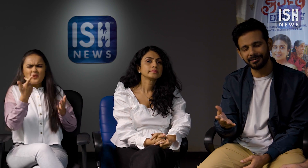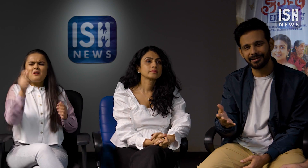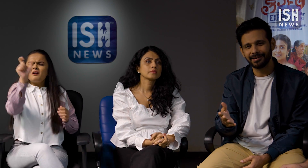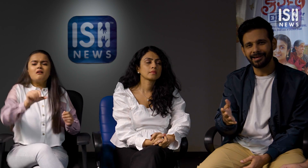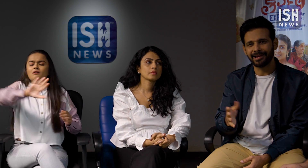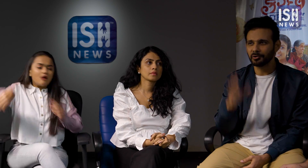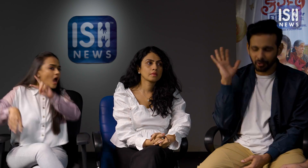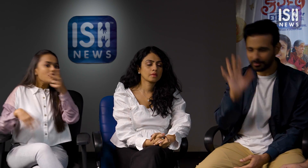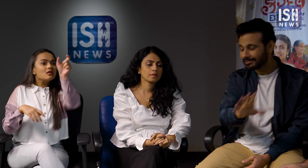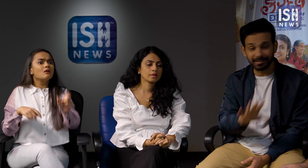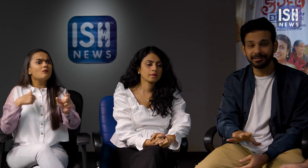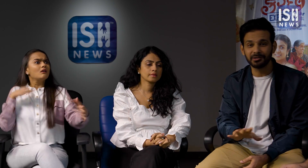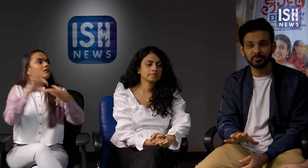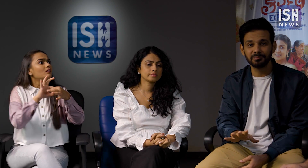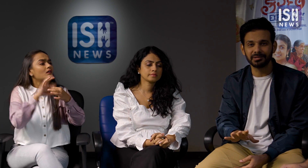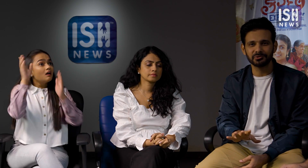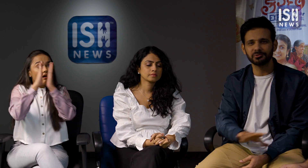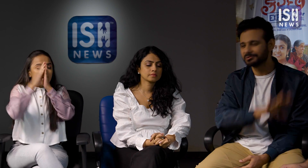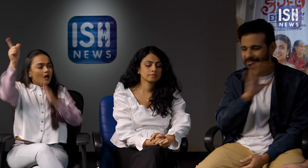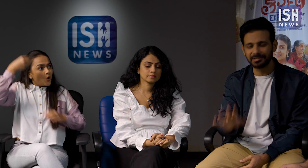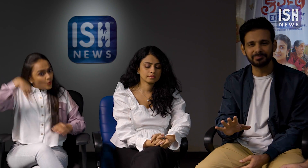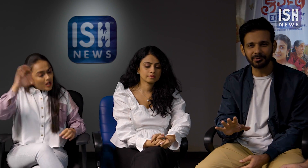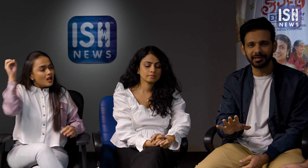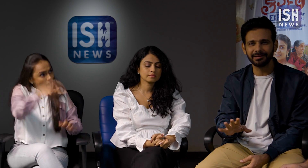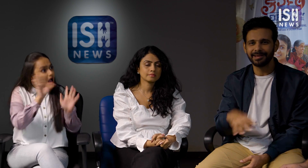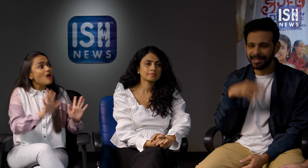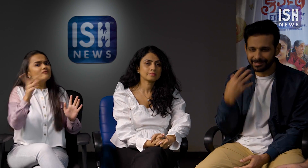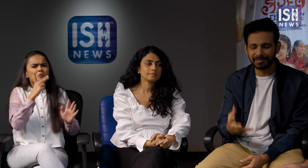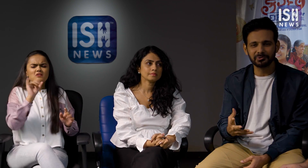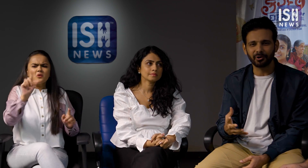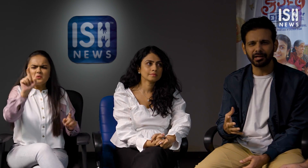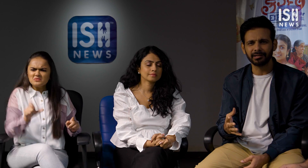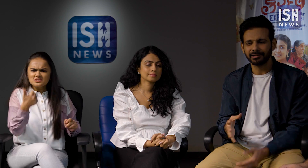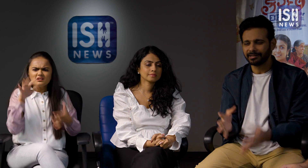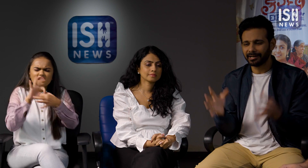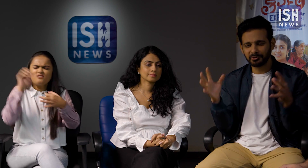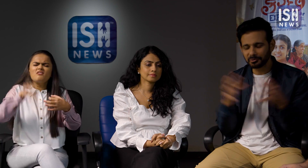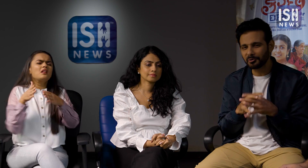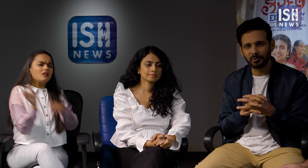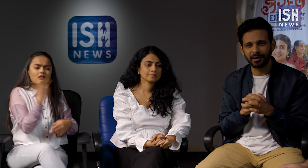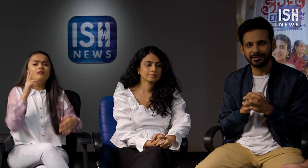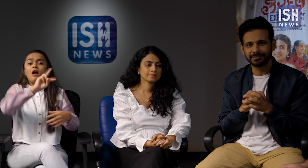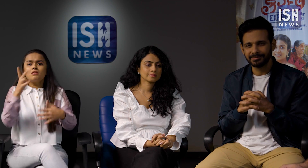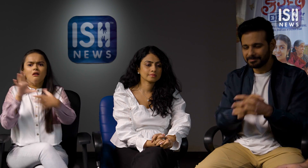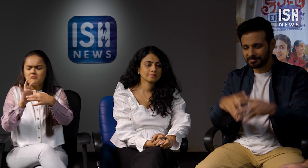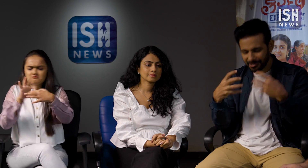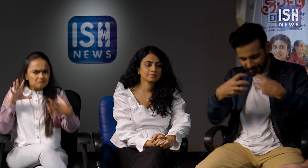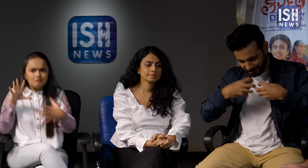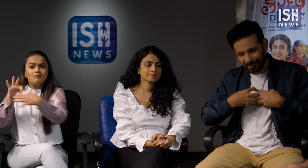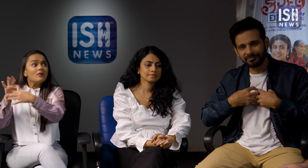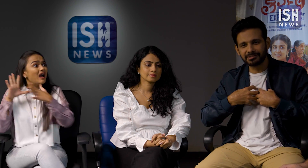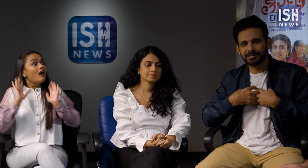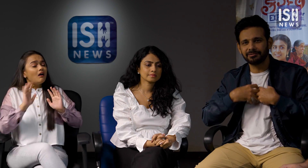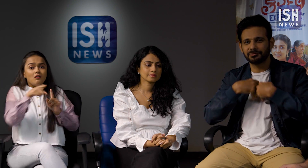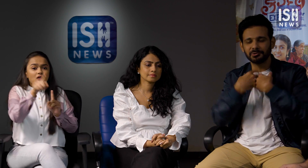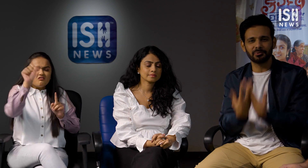who can, and God will send that human being to you. Just keep looking and keep talking and don't go quiet. Bring what